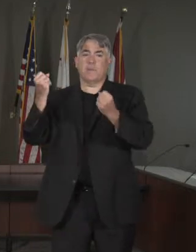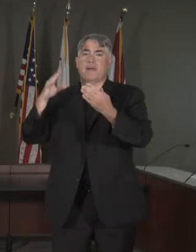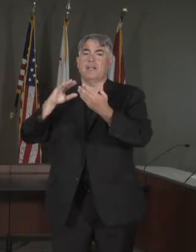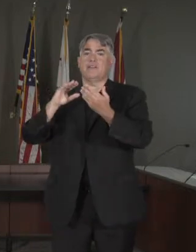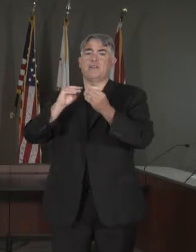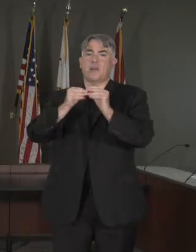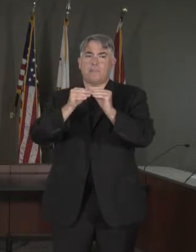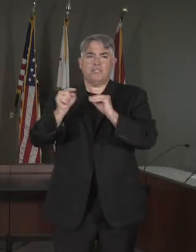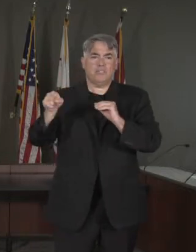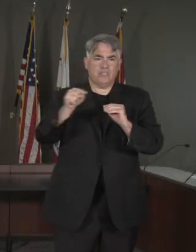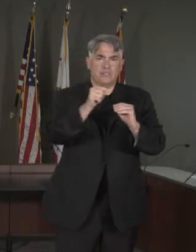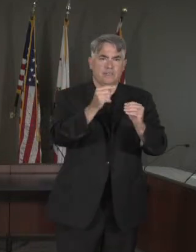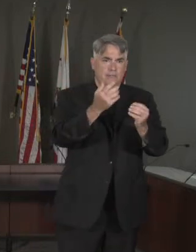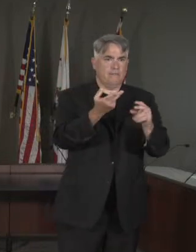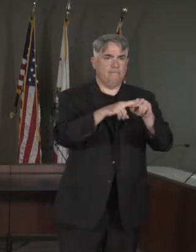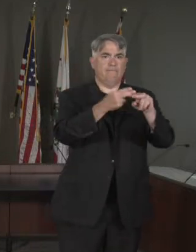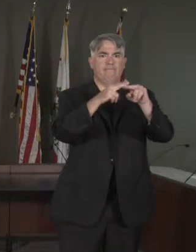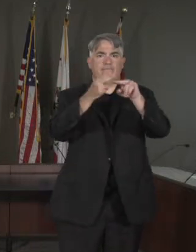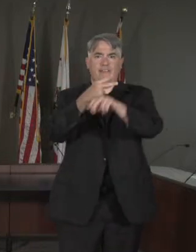rise. To this date,